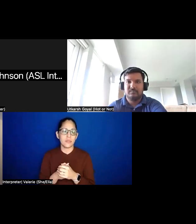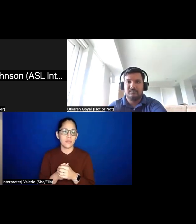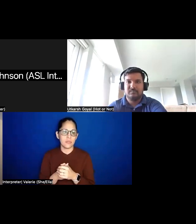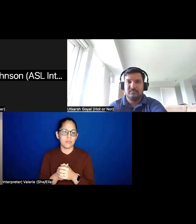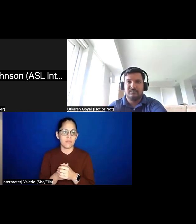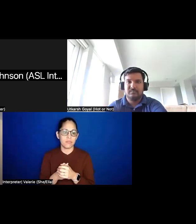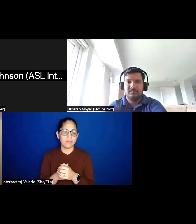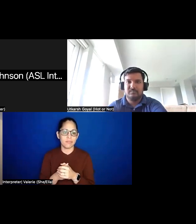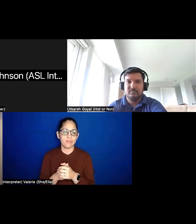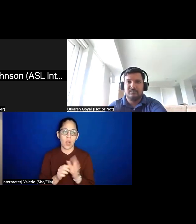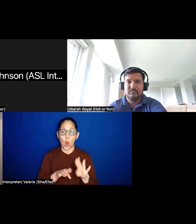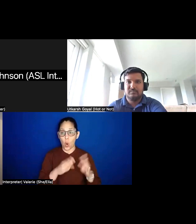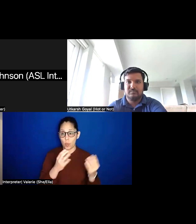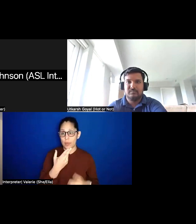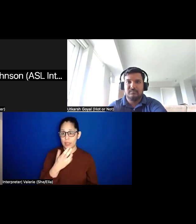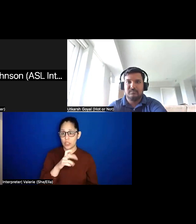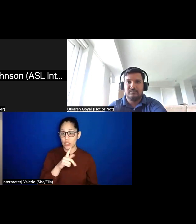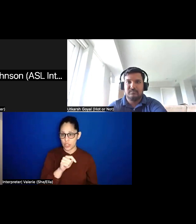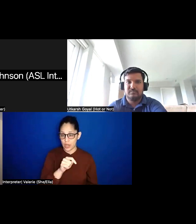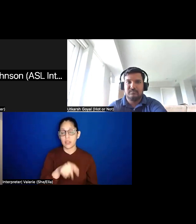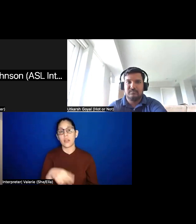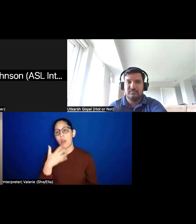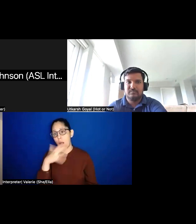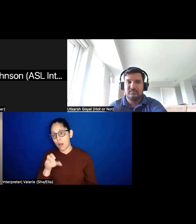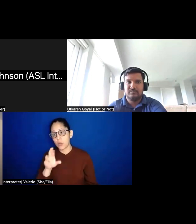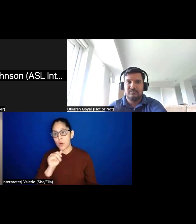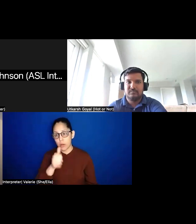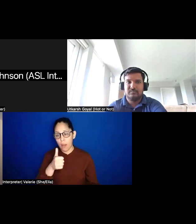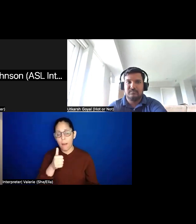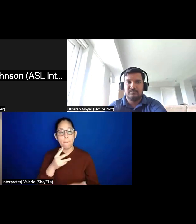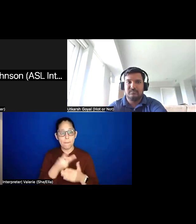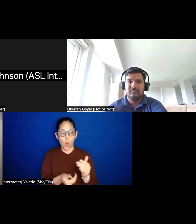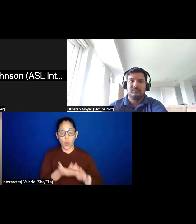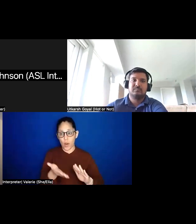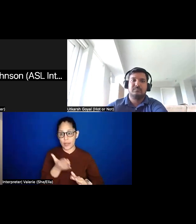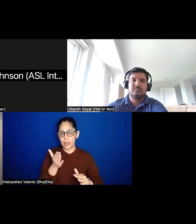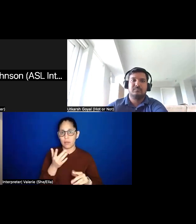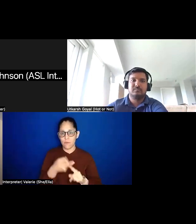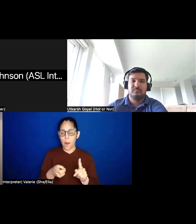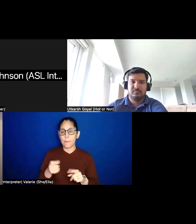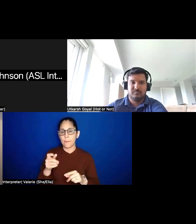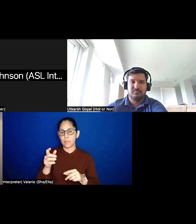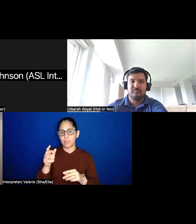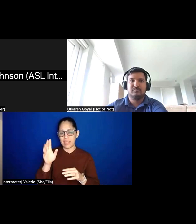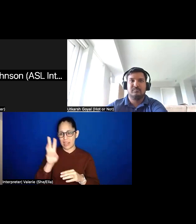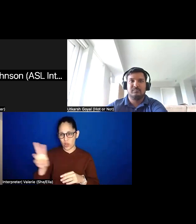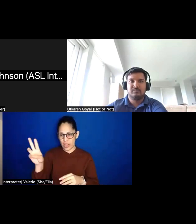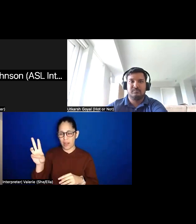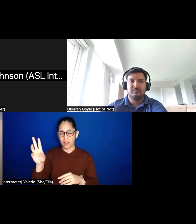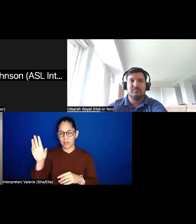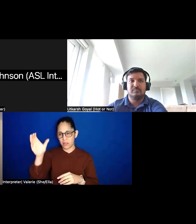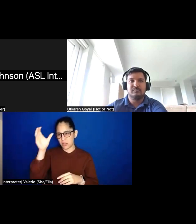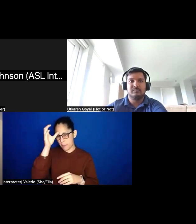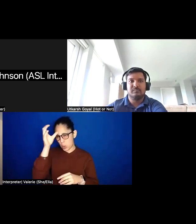OpenChat and Hot or Not, they're both running on the internet computer, which is just one of many